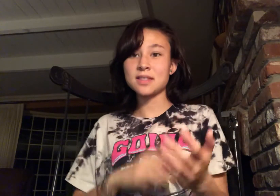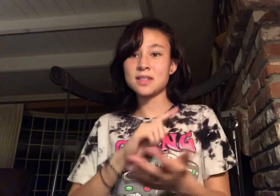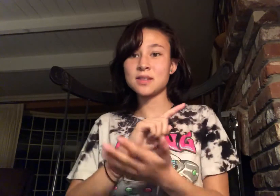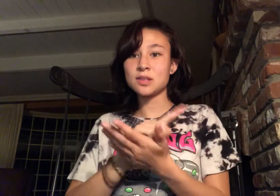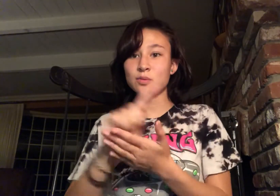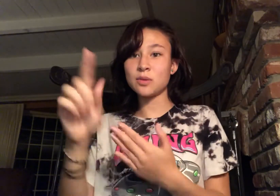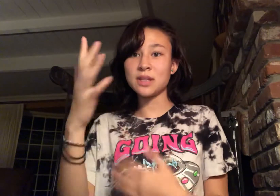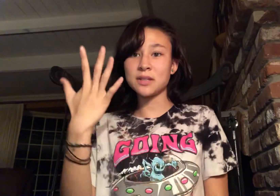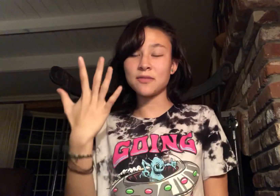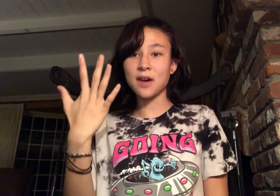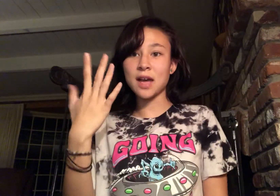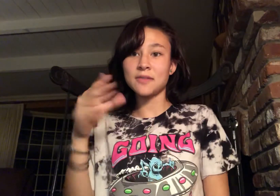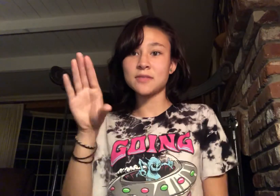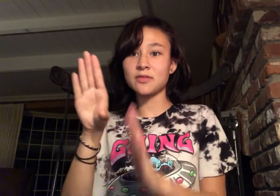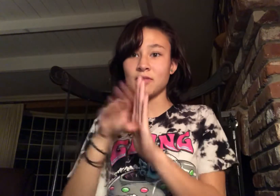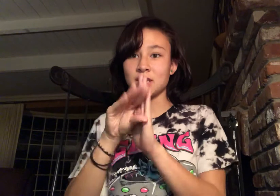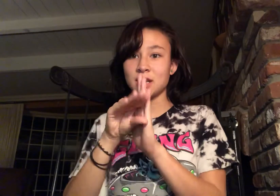This is week 5's video.